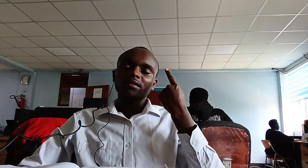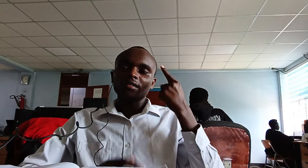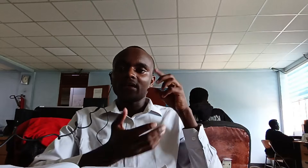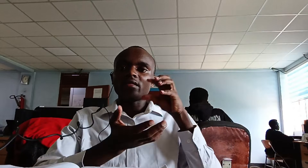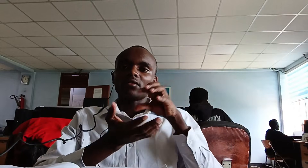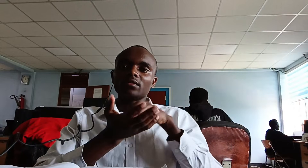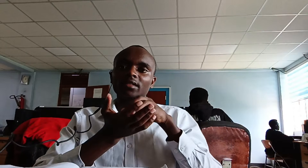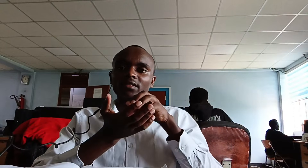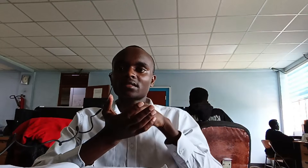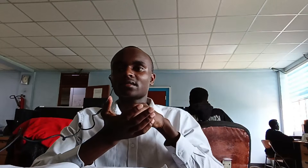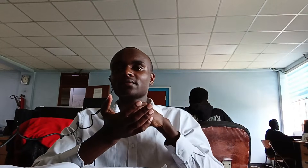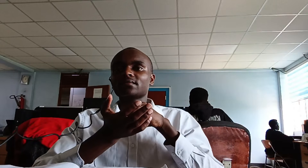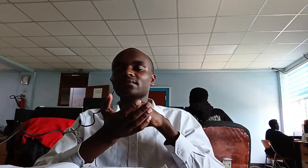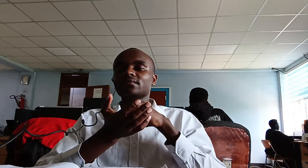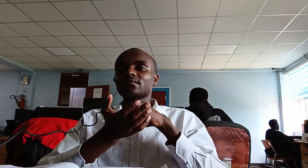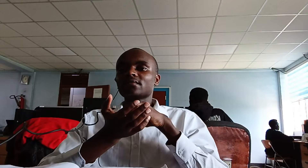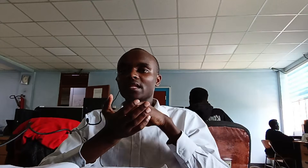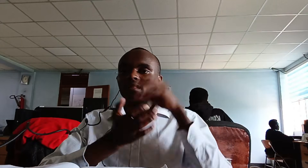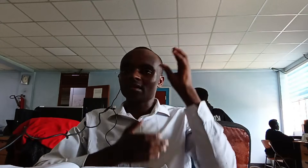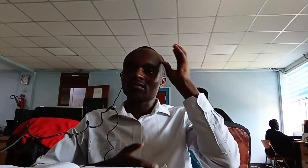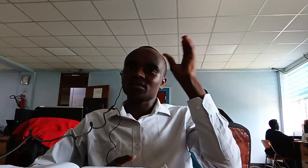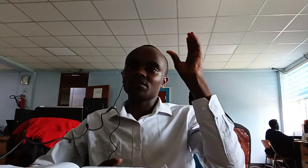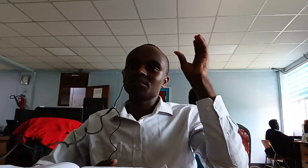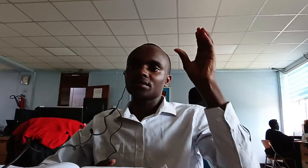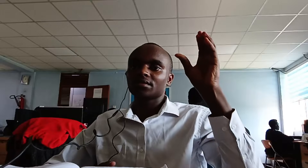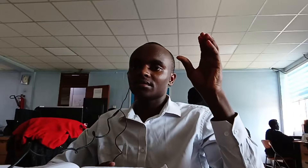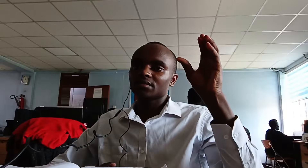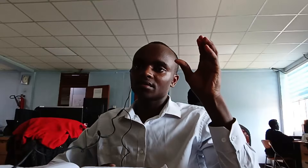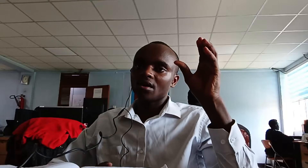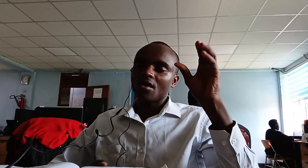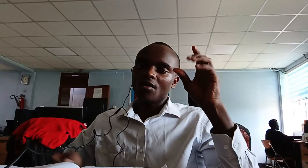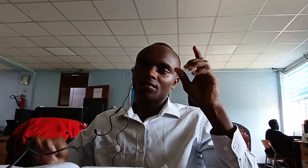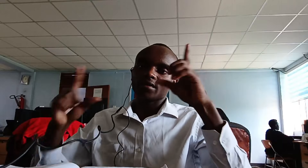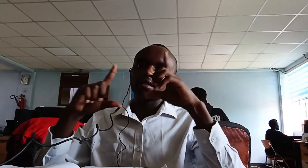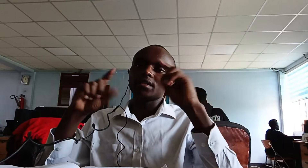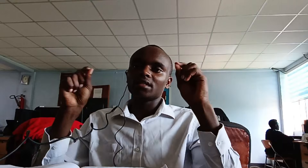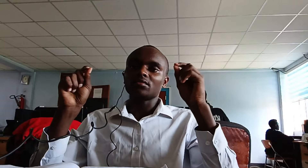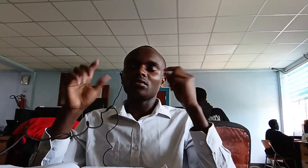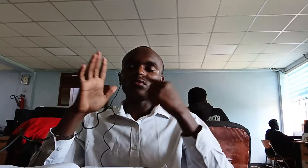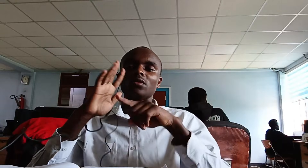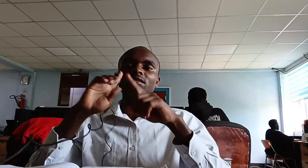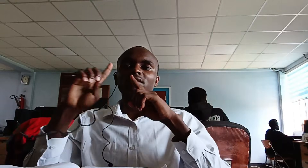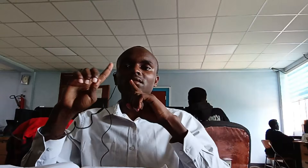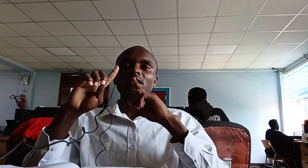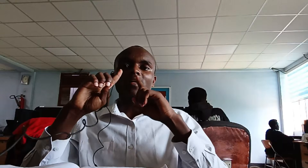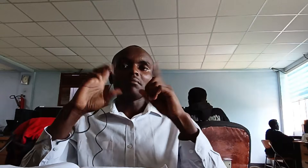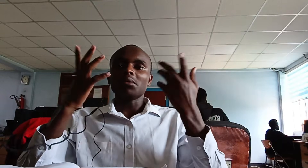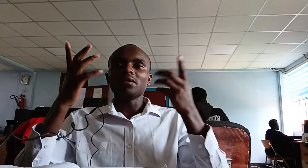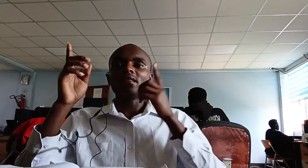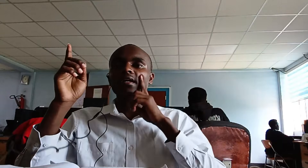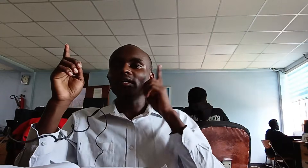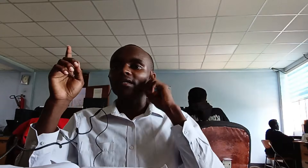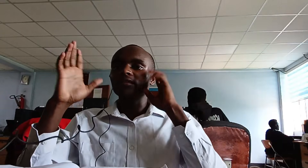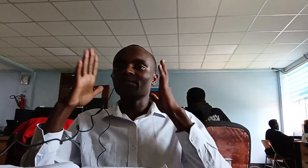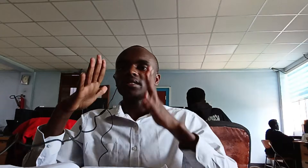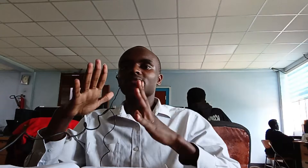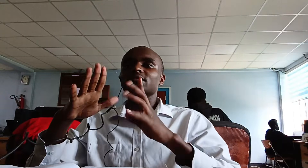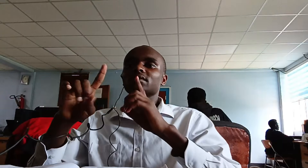the context and the concept of a sentence or what is maybe the deaf person is